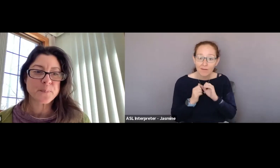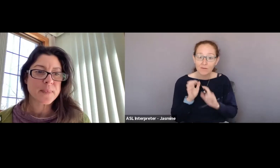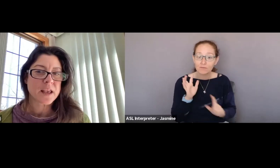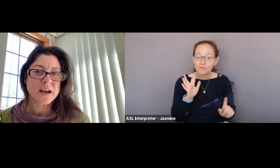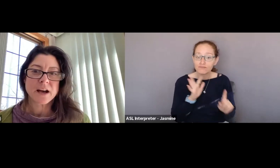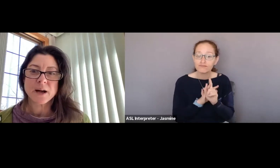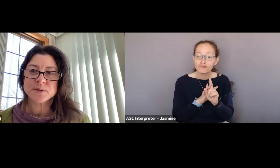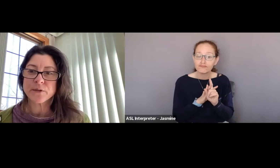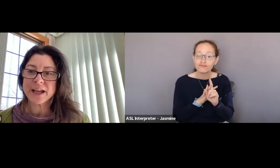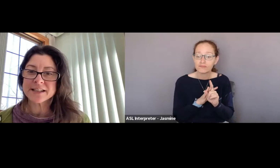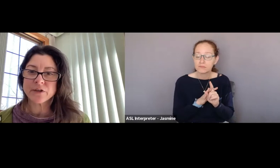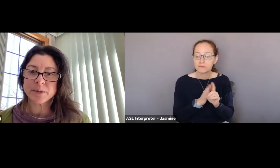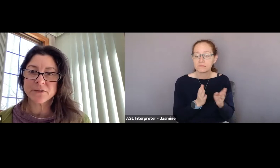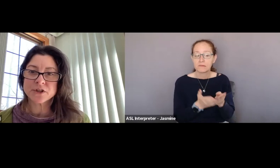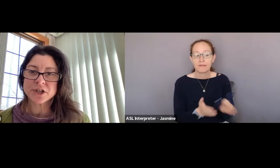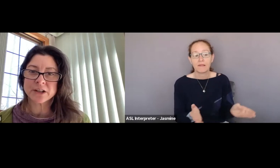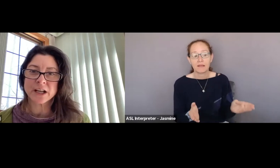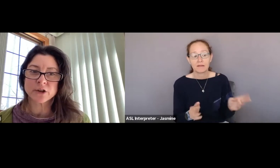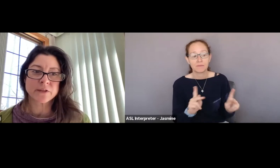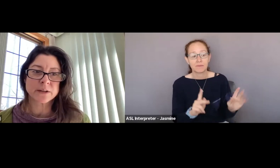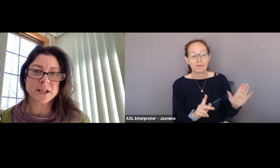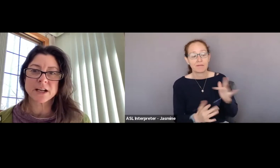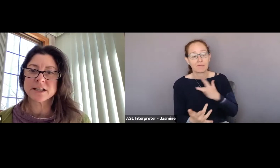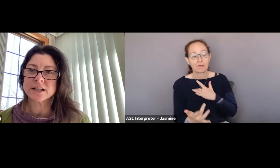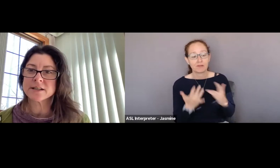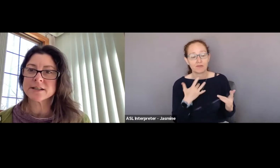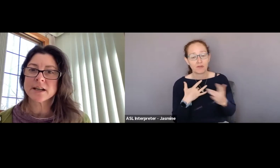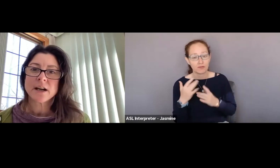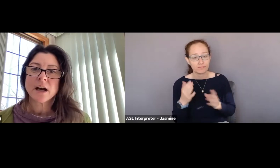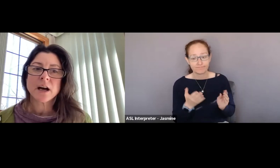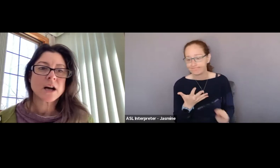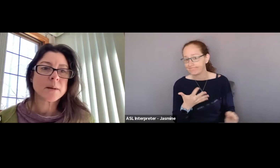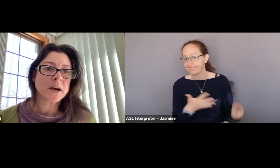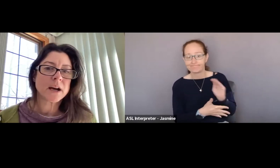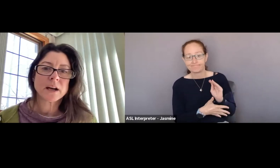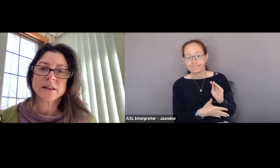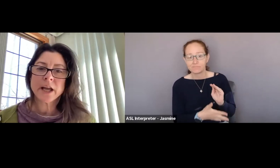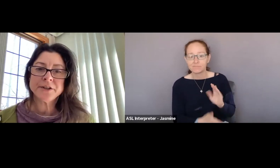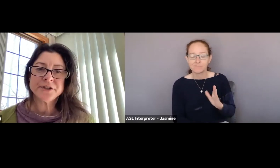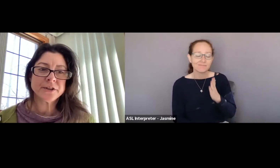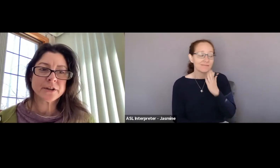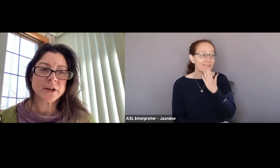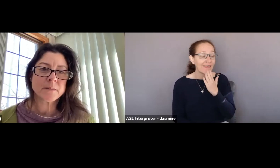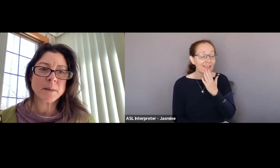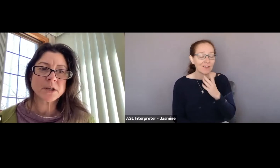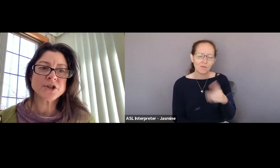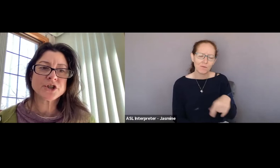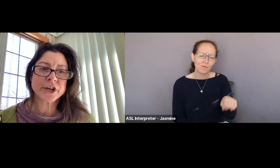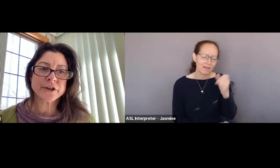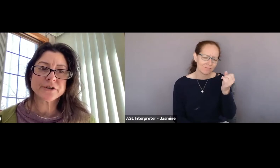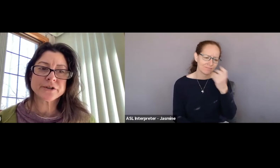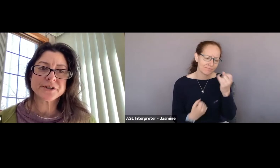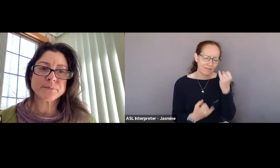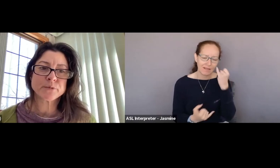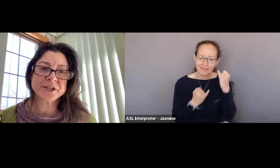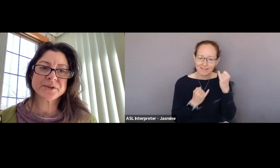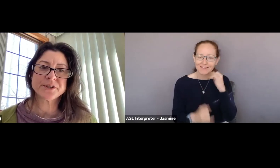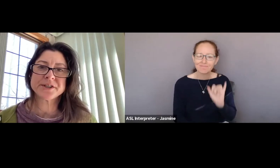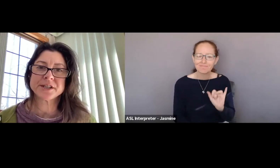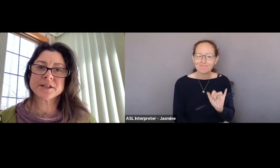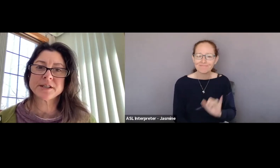about. So thanks everybody for sharing that. You're giving me ideas. I'd like to, I'm going to share